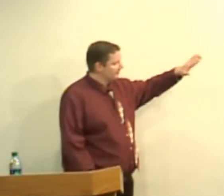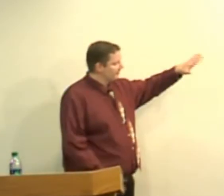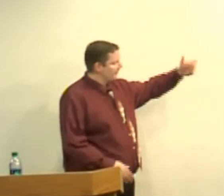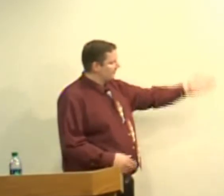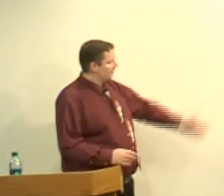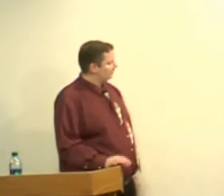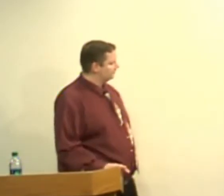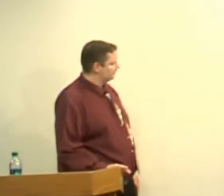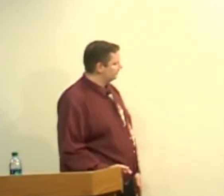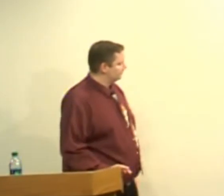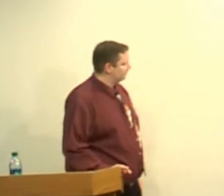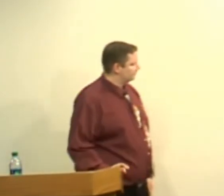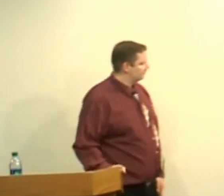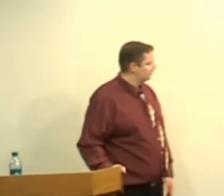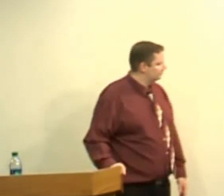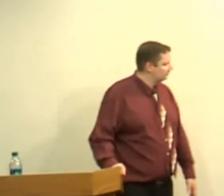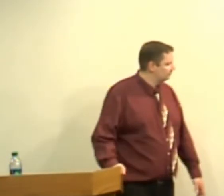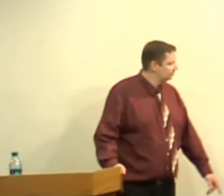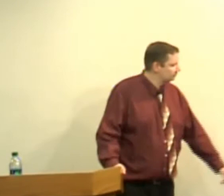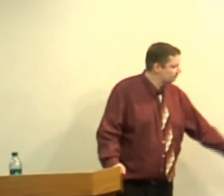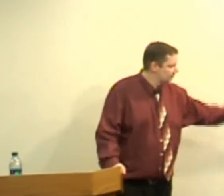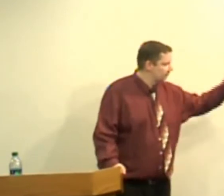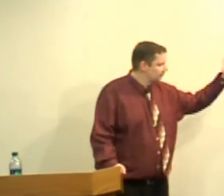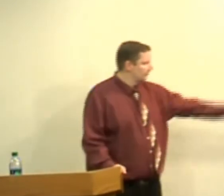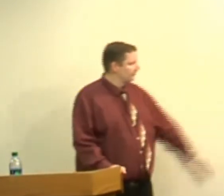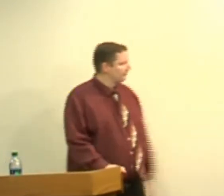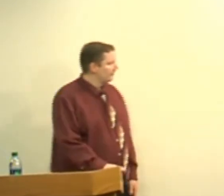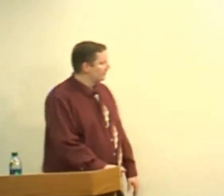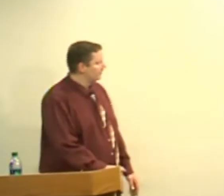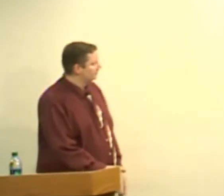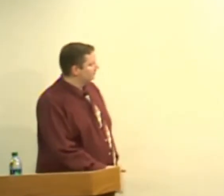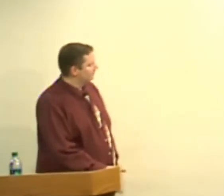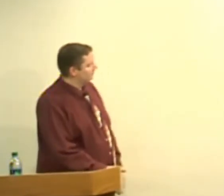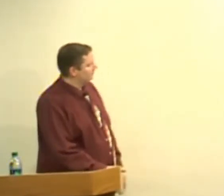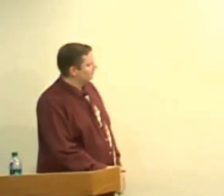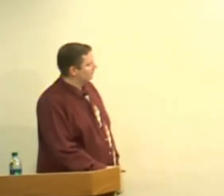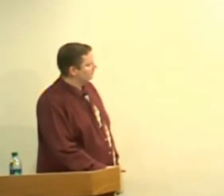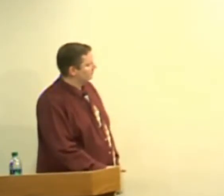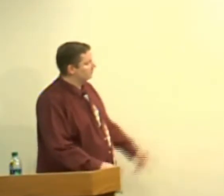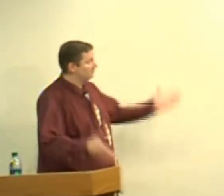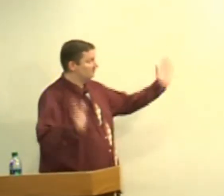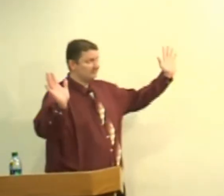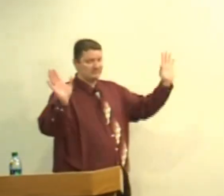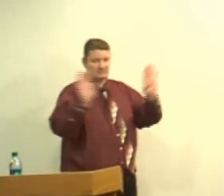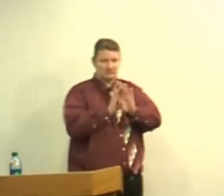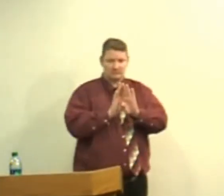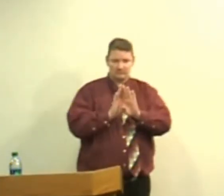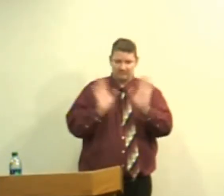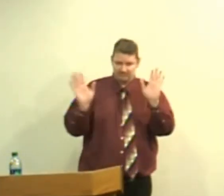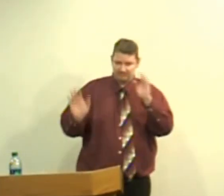now. Forever. We will be with Christ forever in glory.